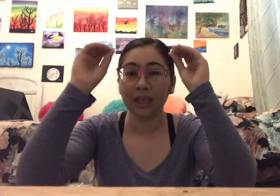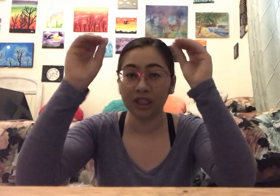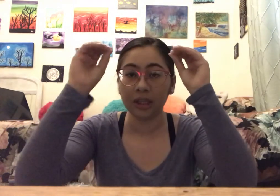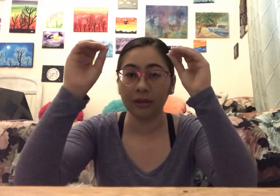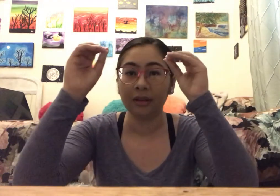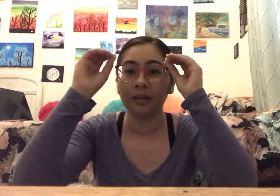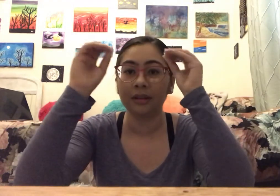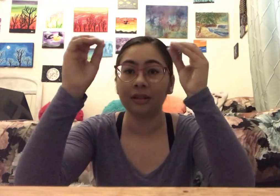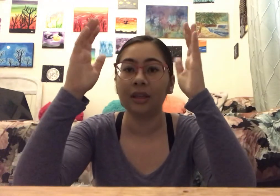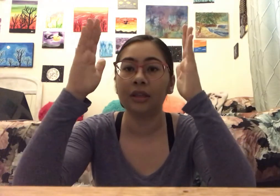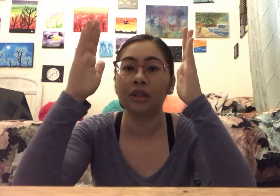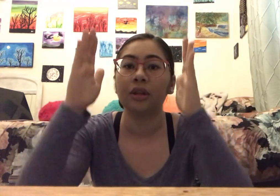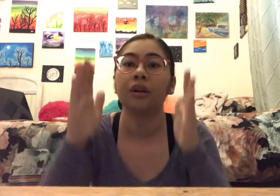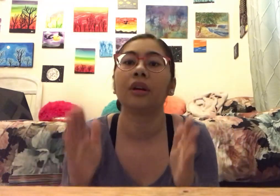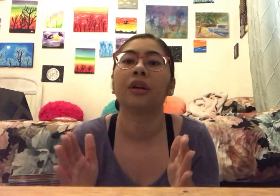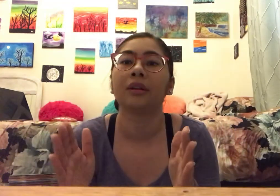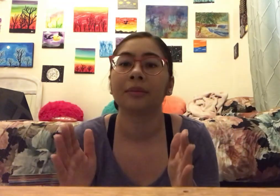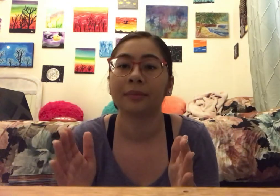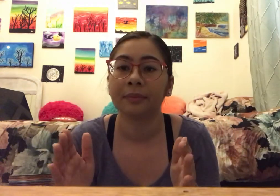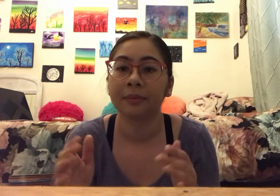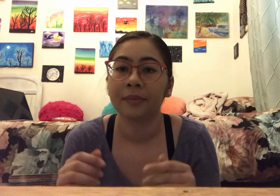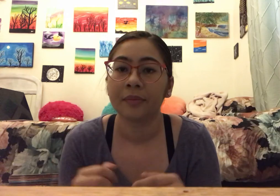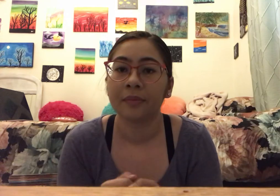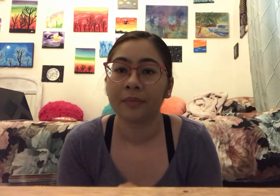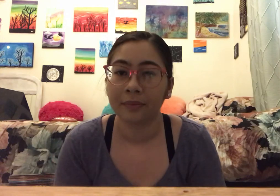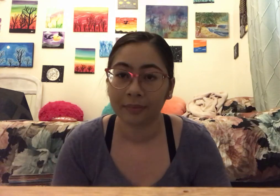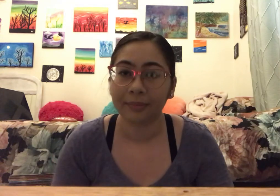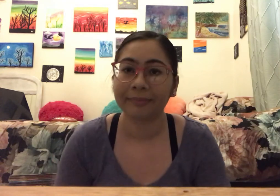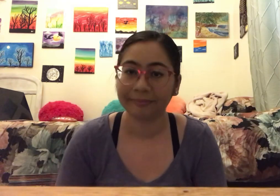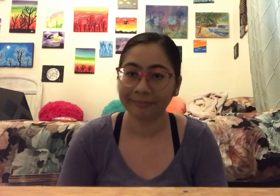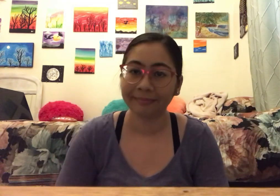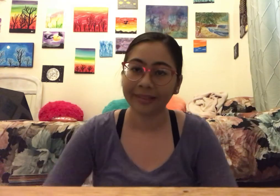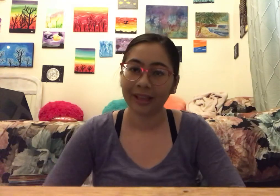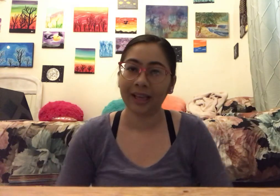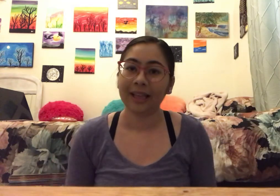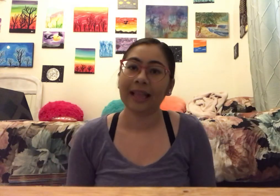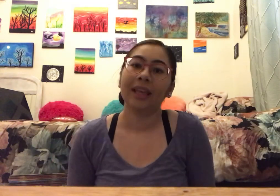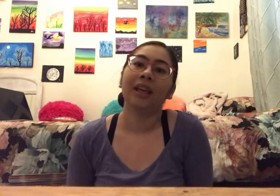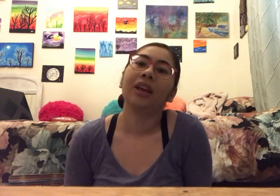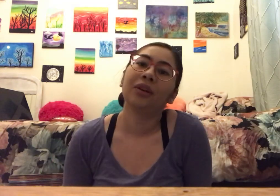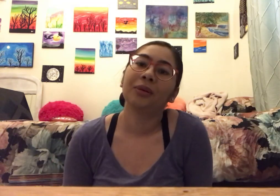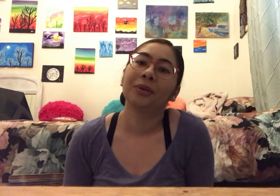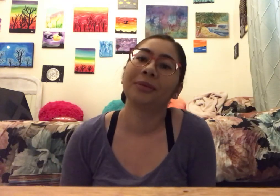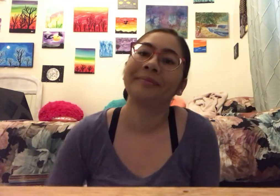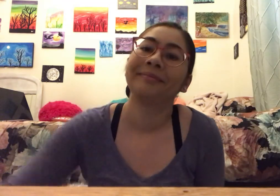teaching, teacher. Thank you.